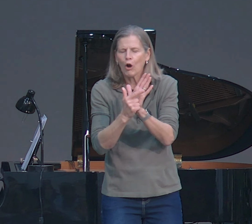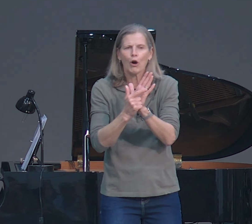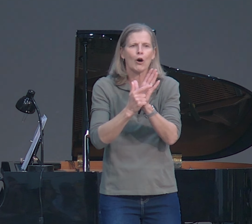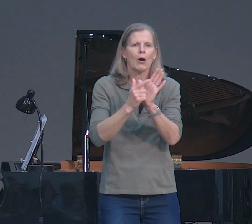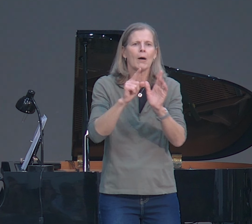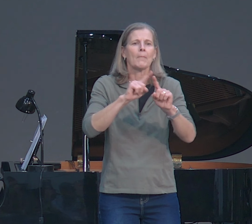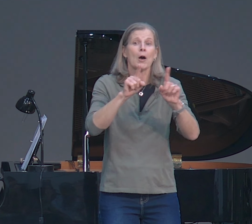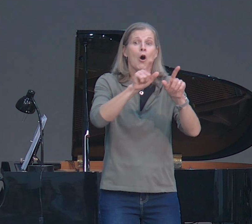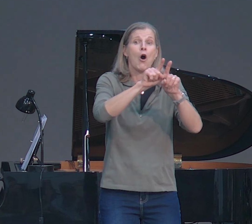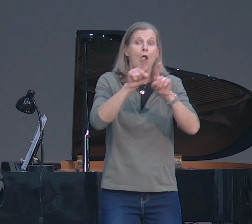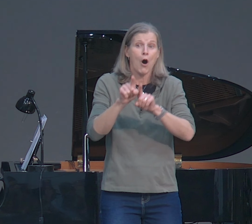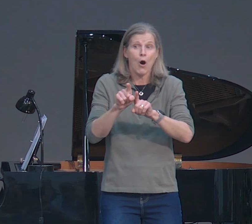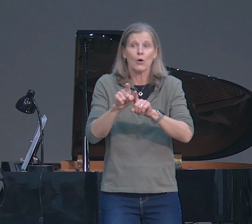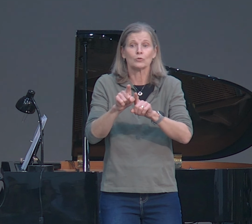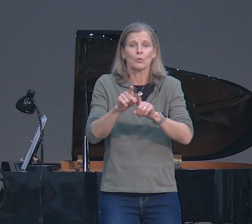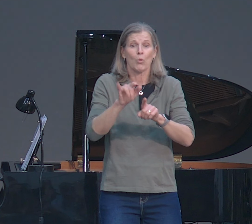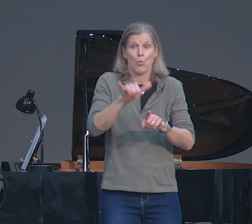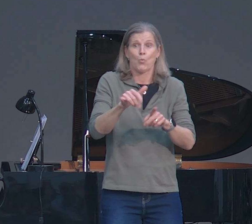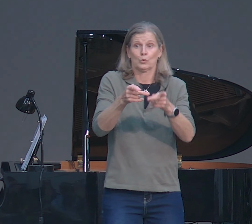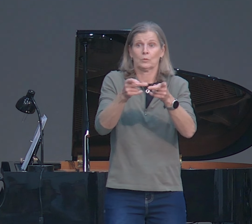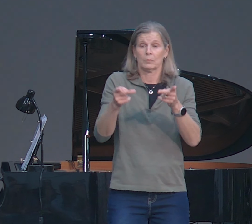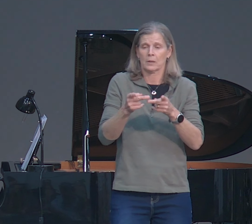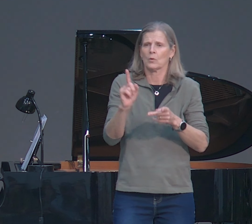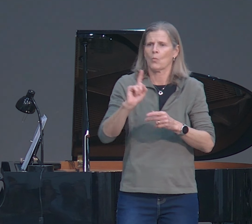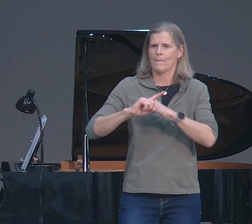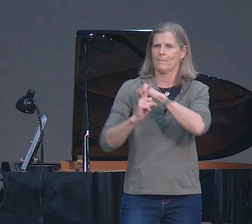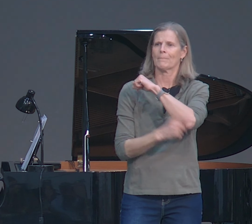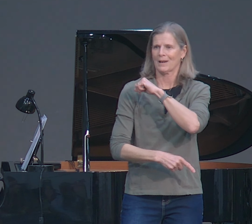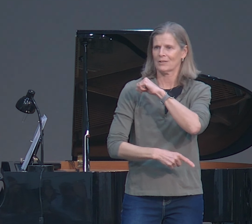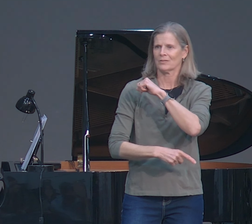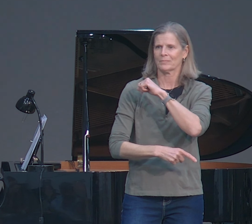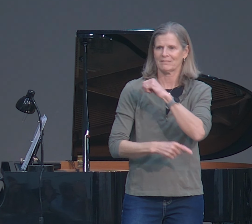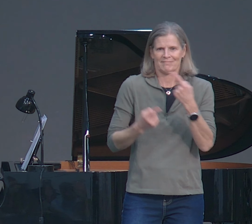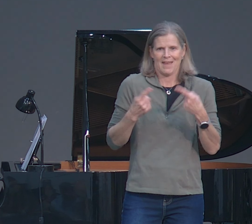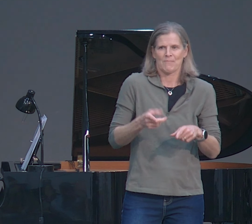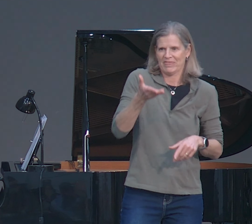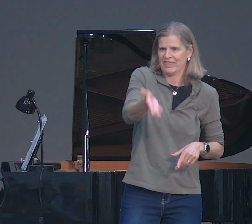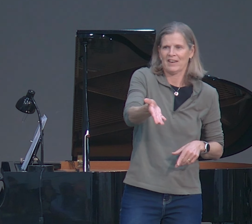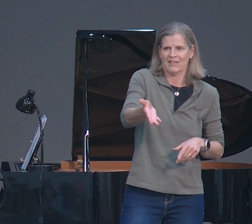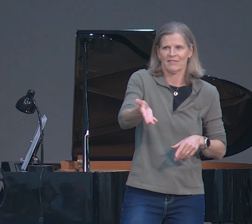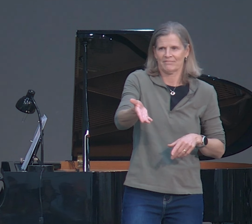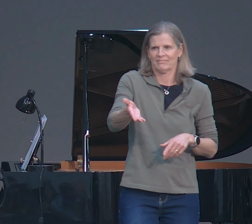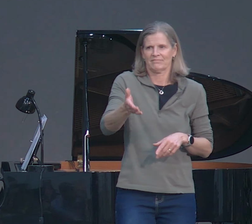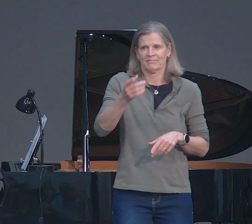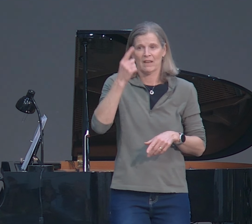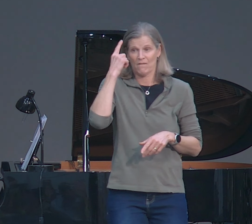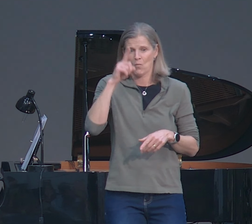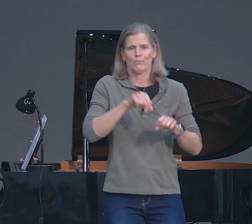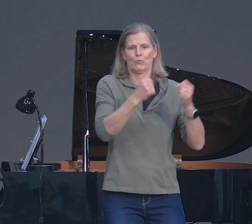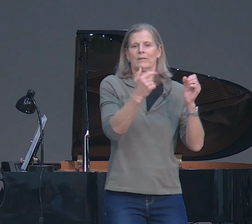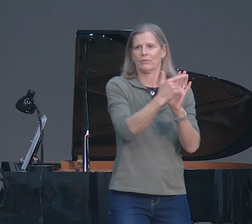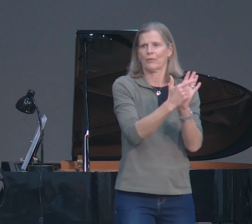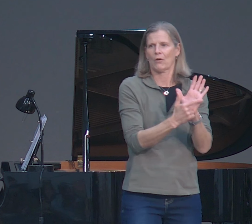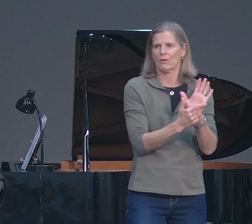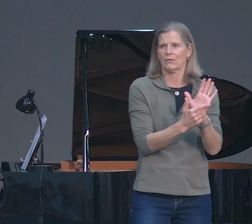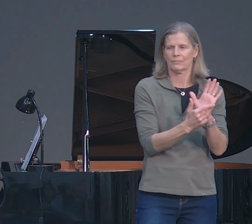also places where punishments were carried out for violating the